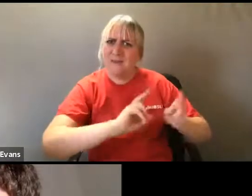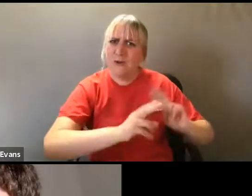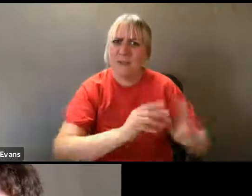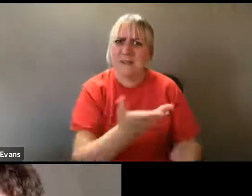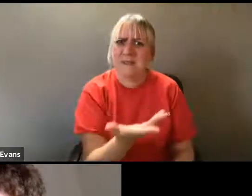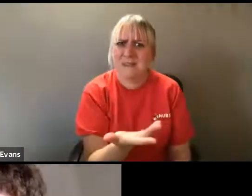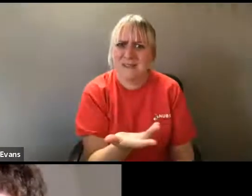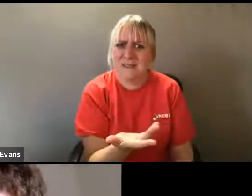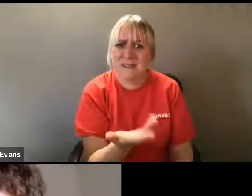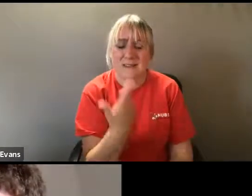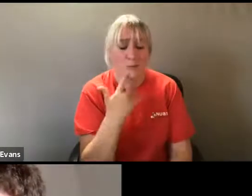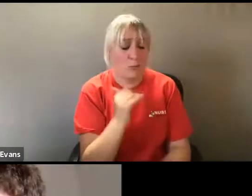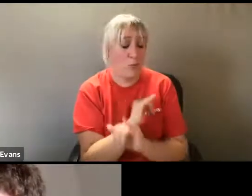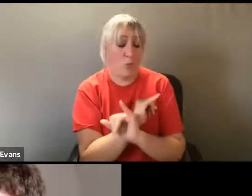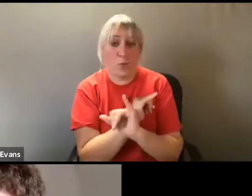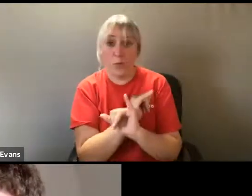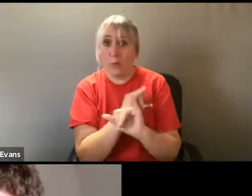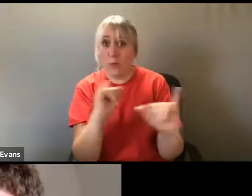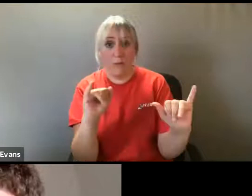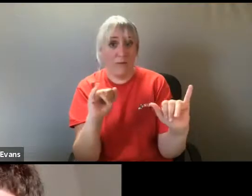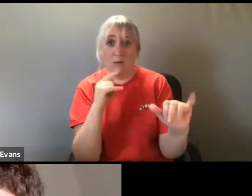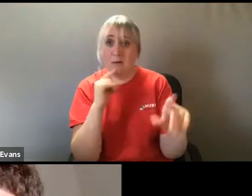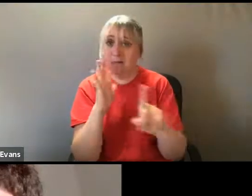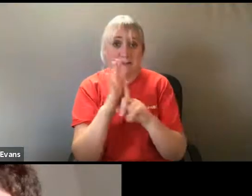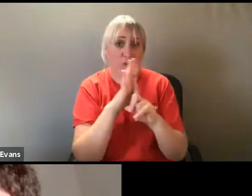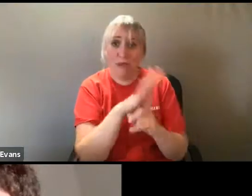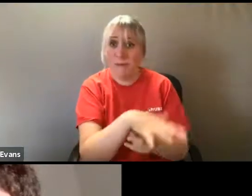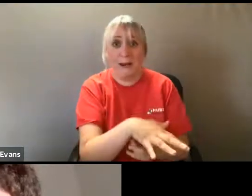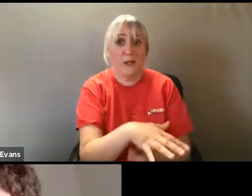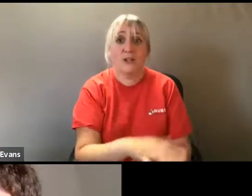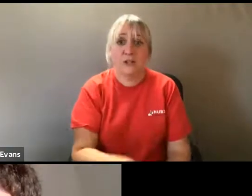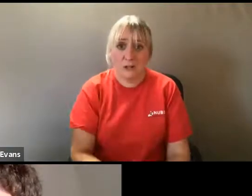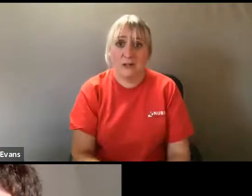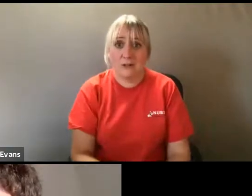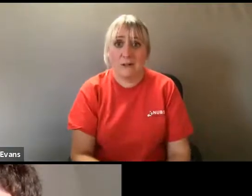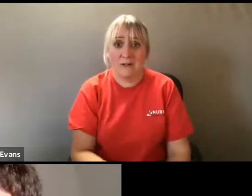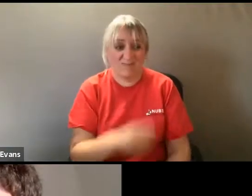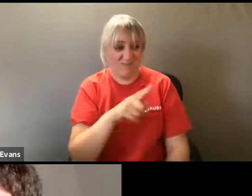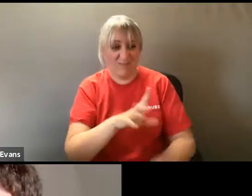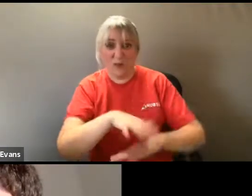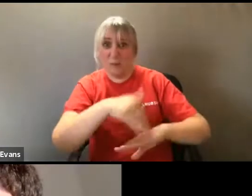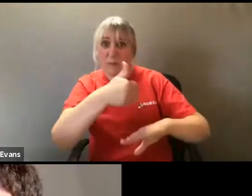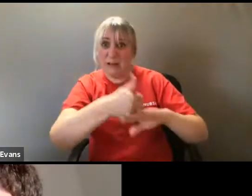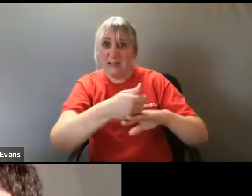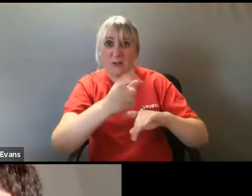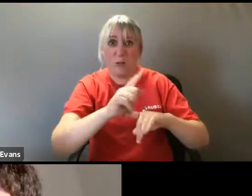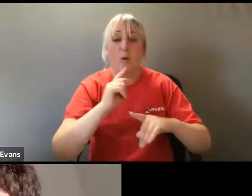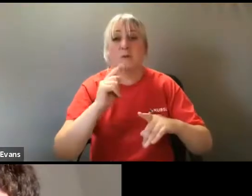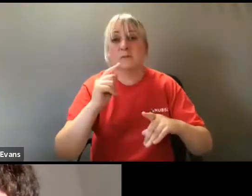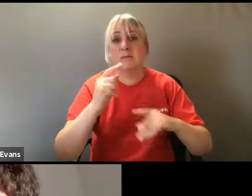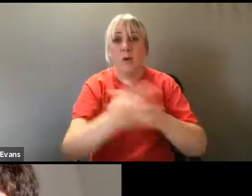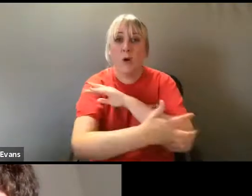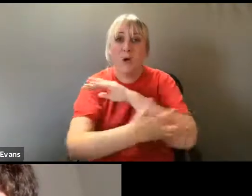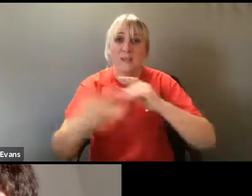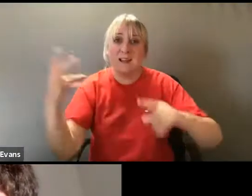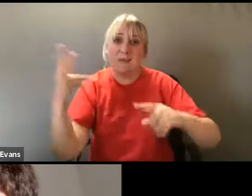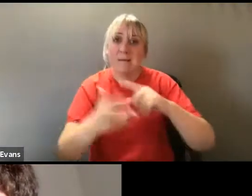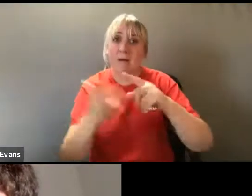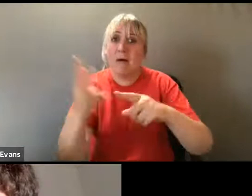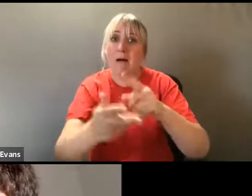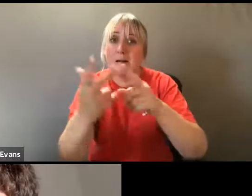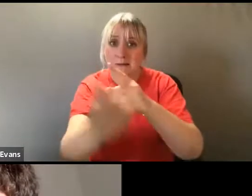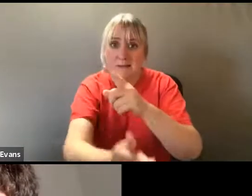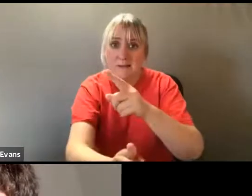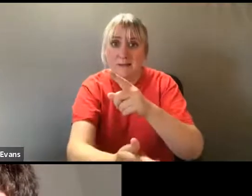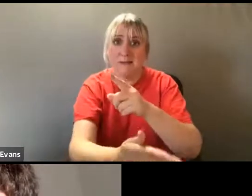in a disgraceful act of discrimination that was just based on austerity cuts. So I